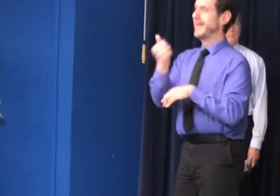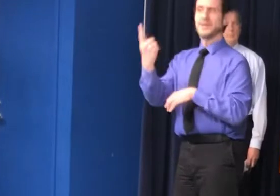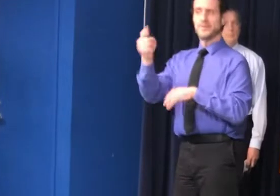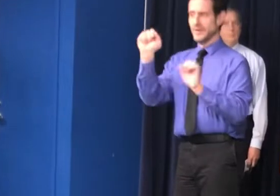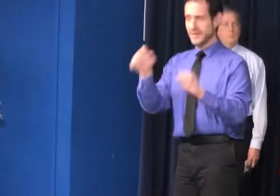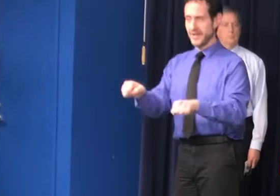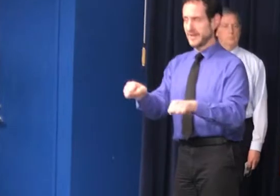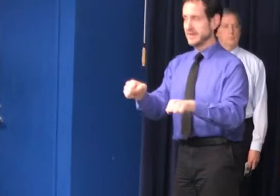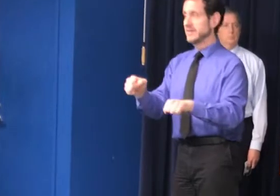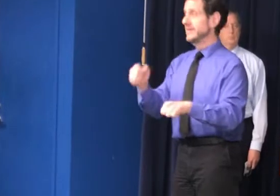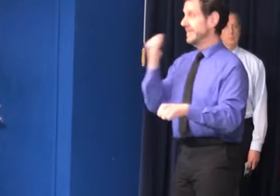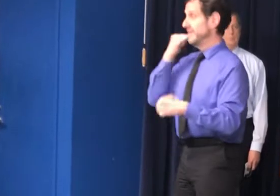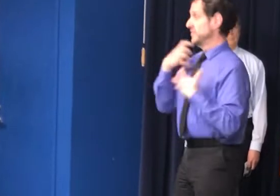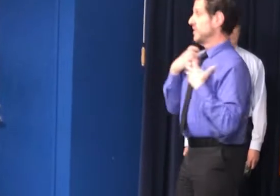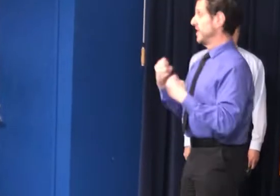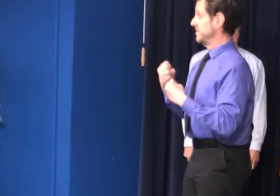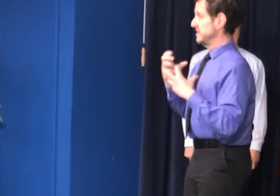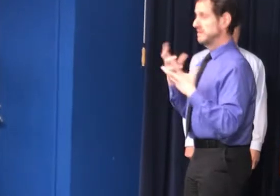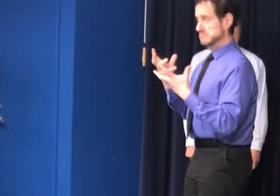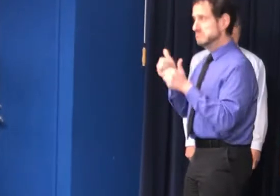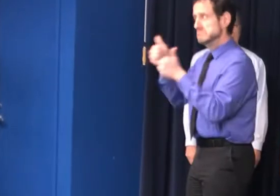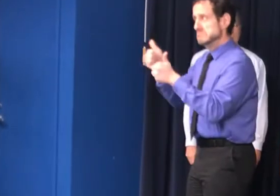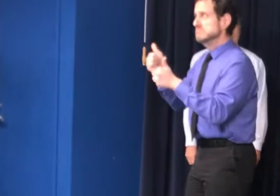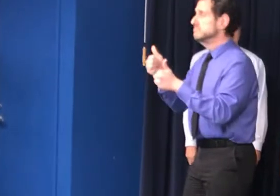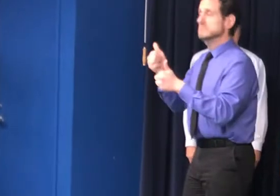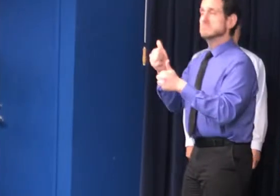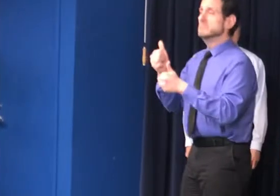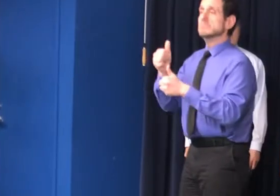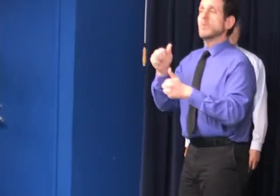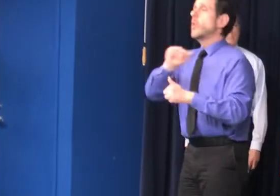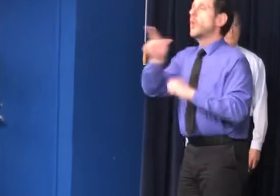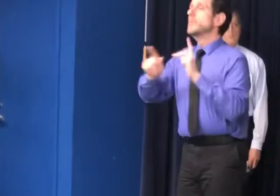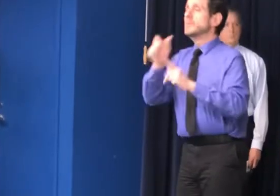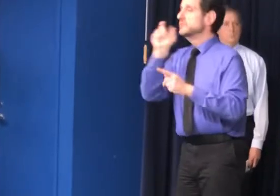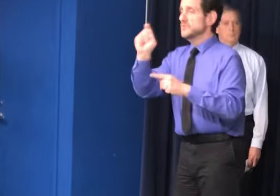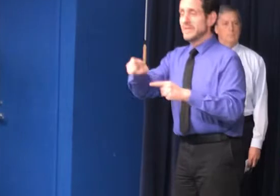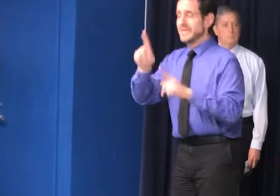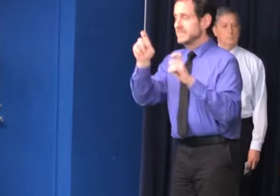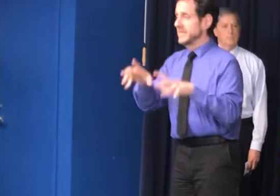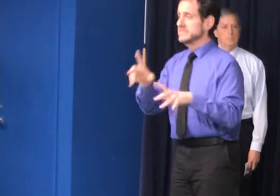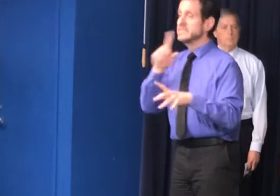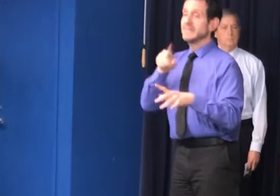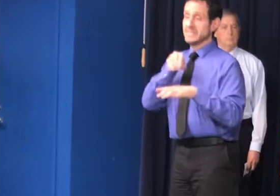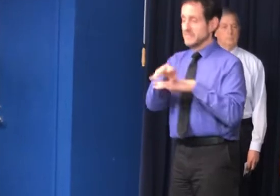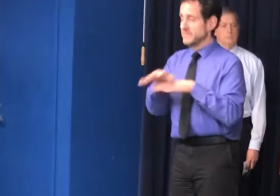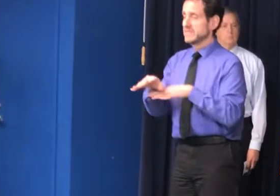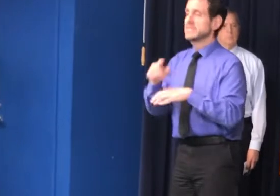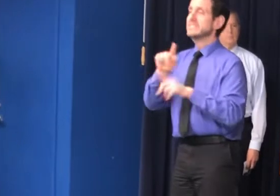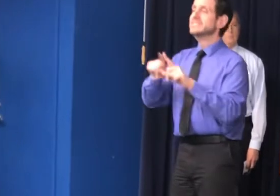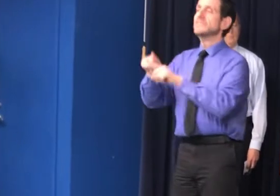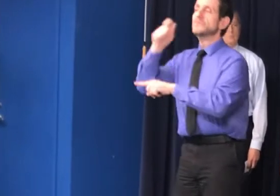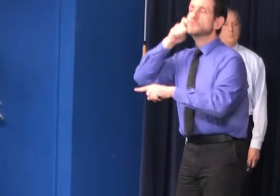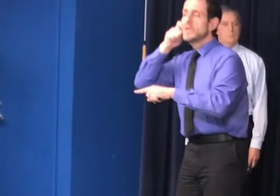everyone necessarily needs a test. This virus is affecting every race and every ethnicity.